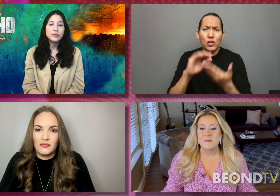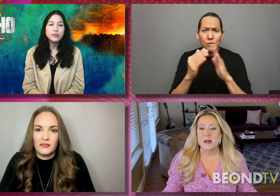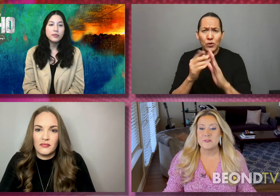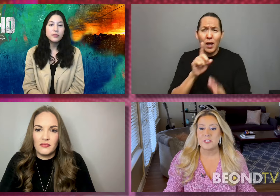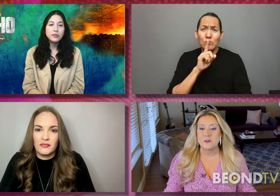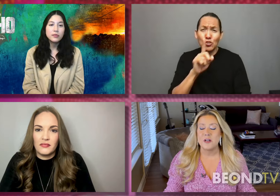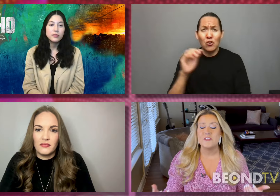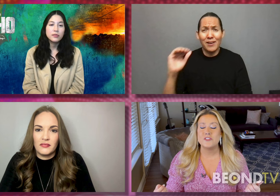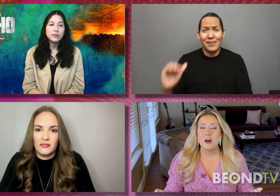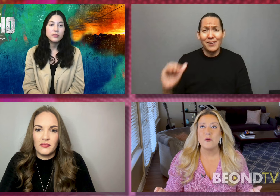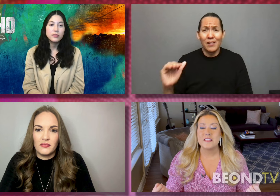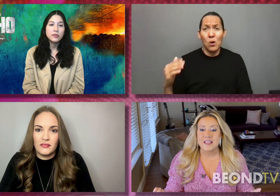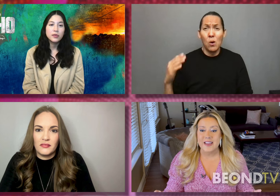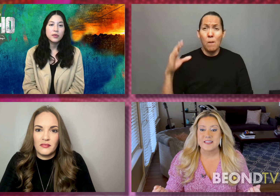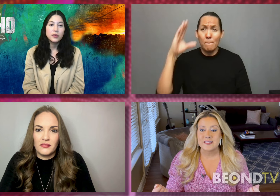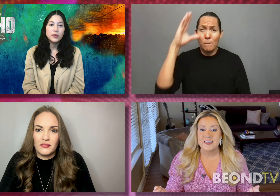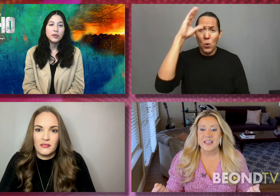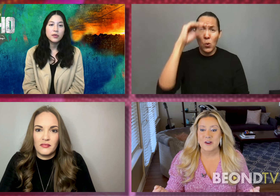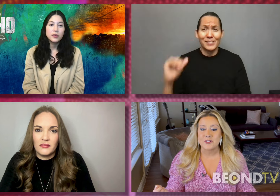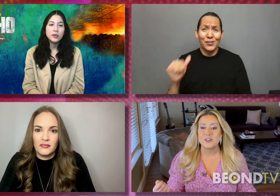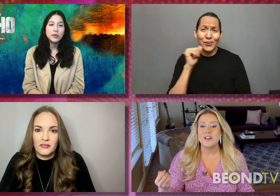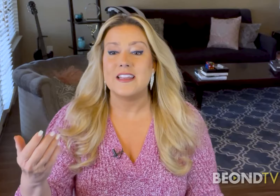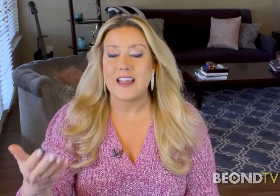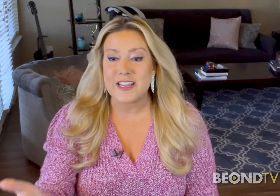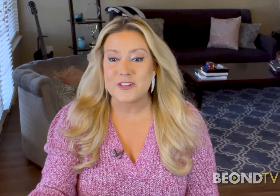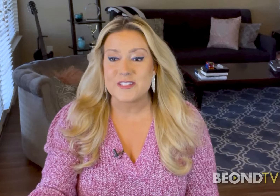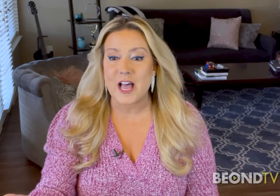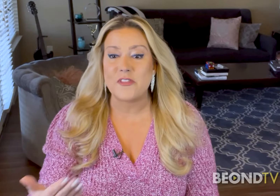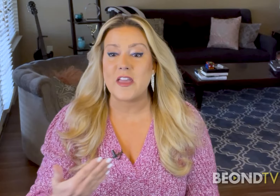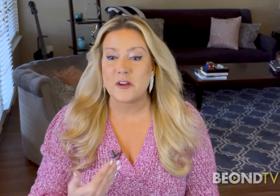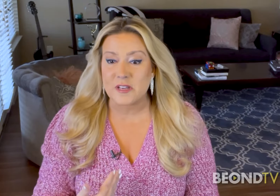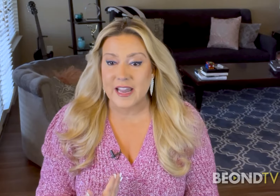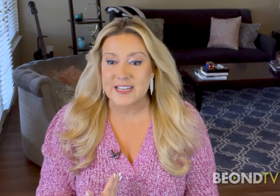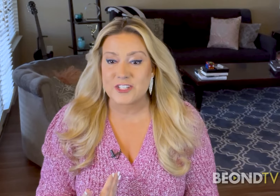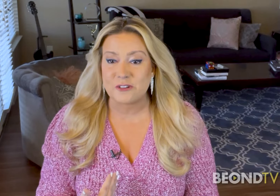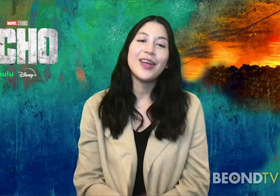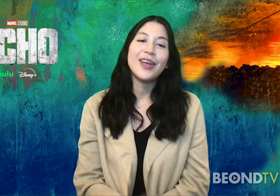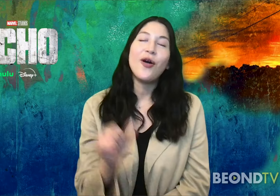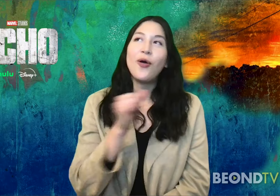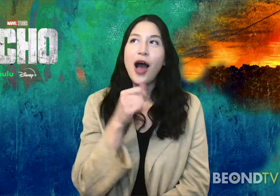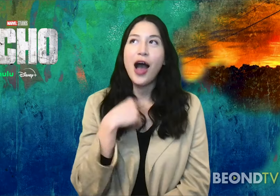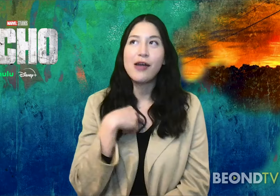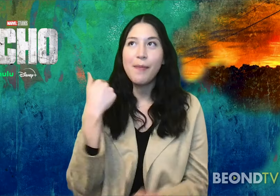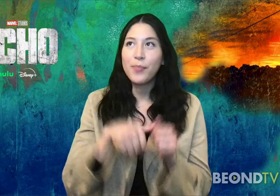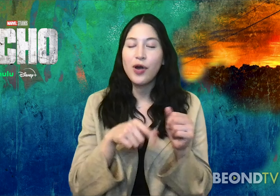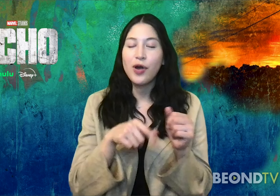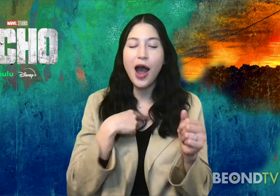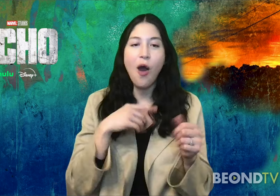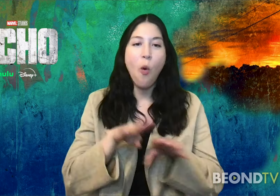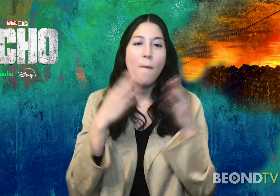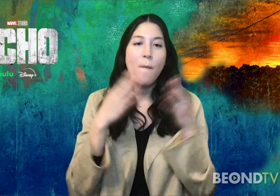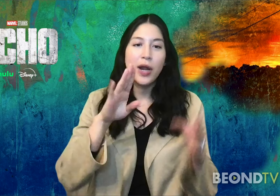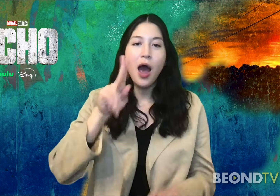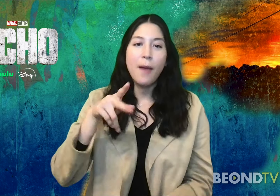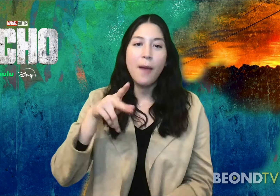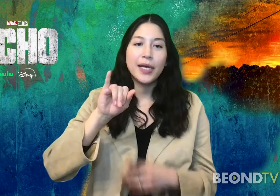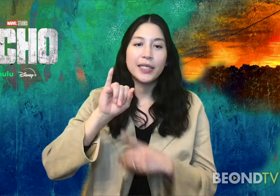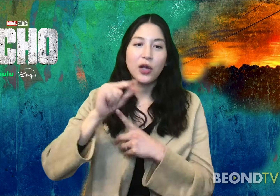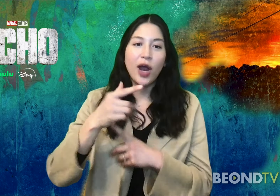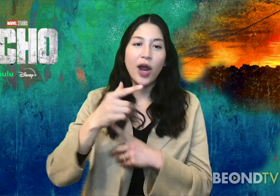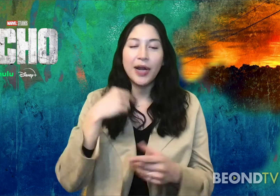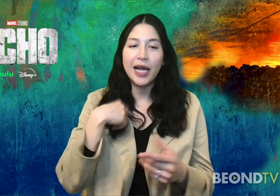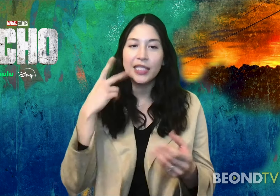girls have come up to you so excited to see a character like yourself that they can relate to. Wow, I